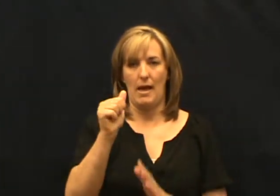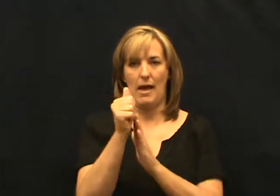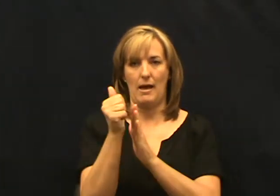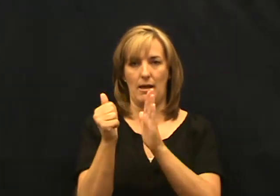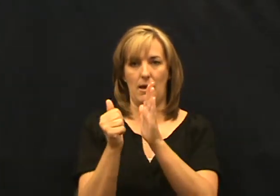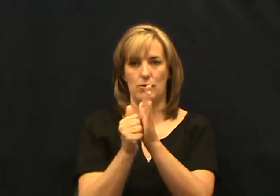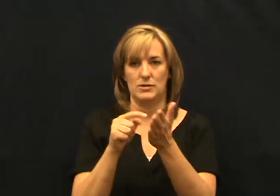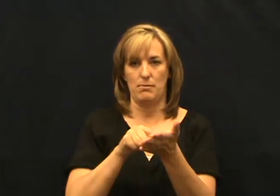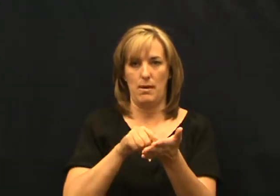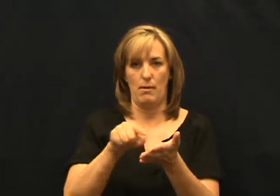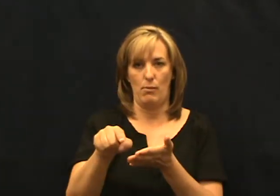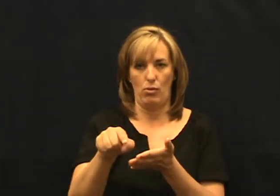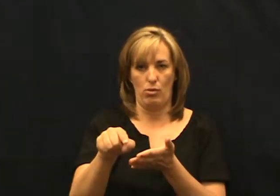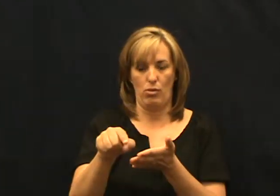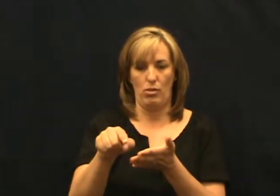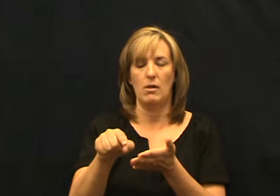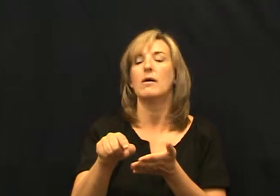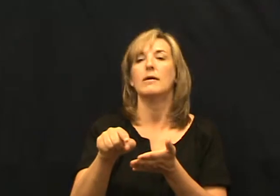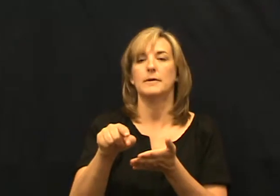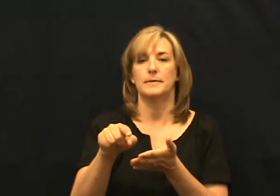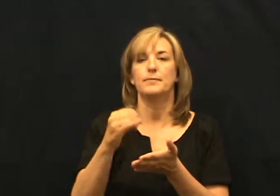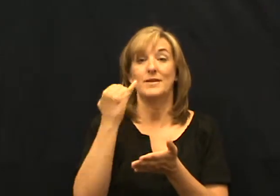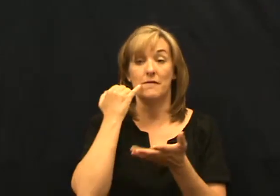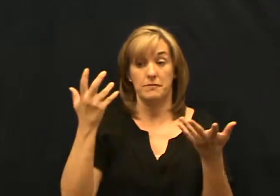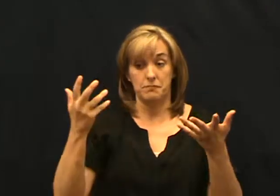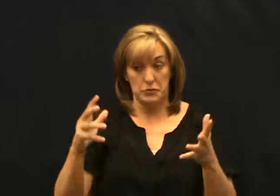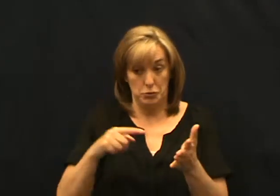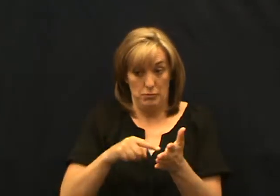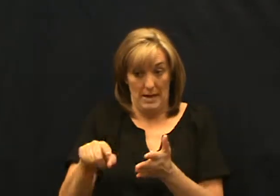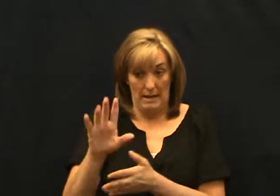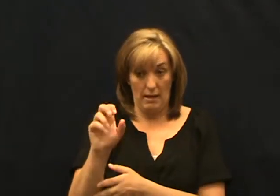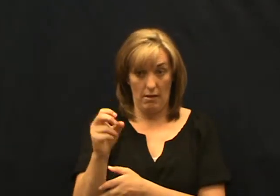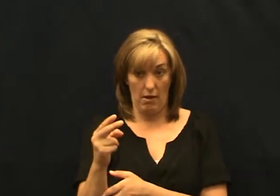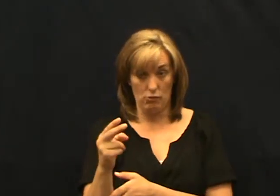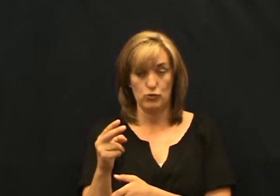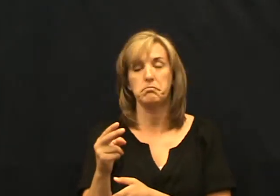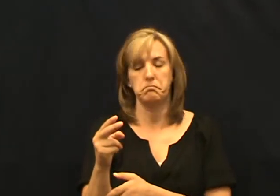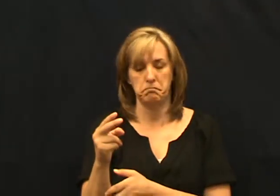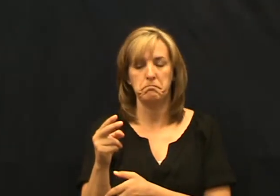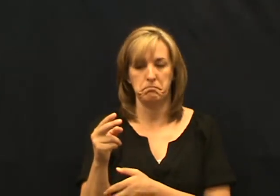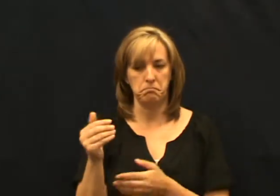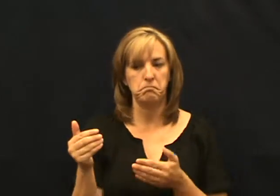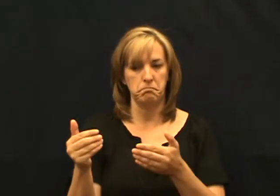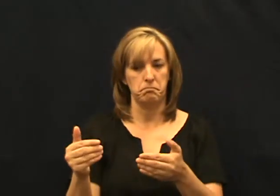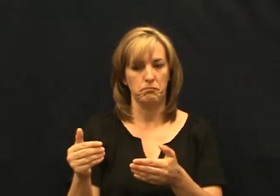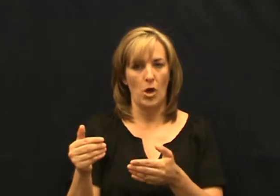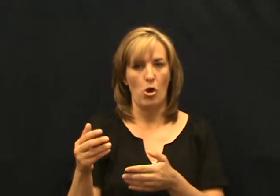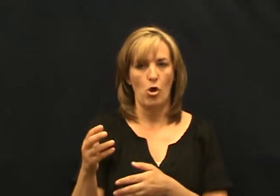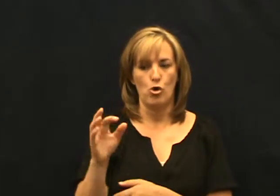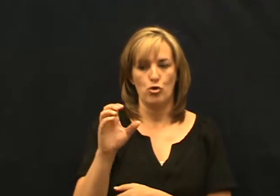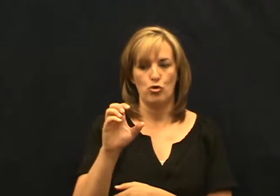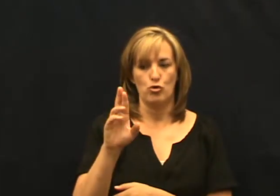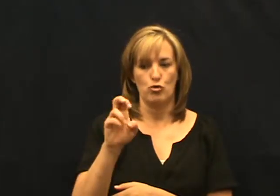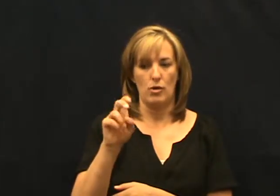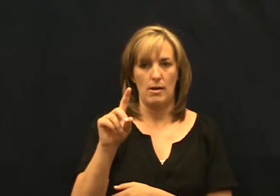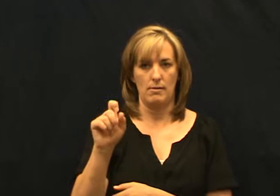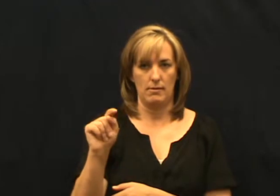paid cash, you credit cash, which reduces that asset. Cash is an asset.